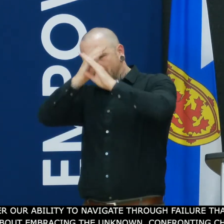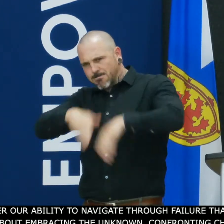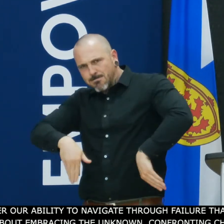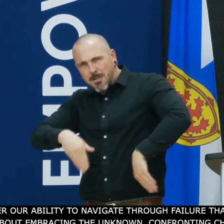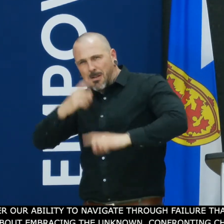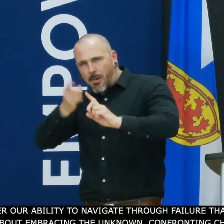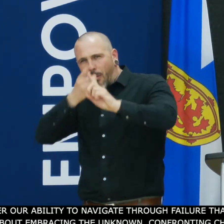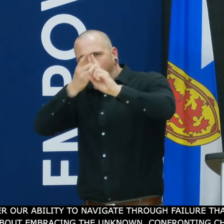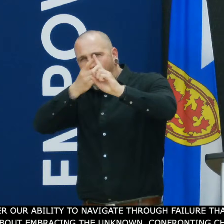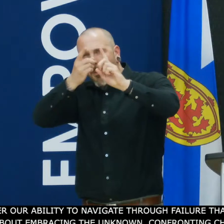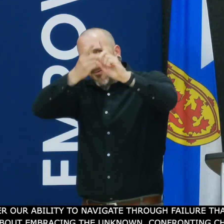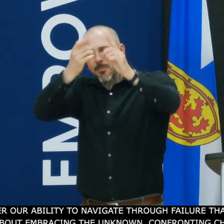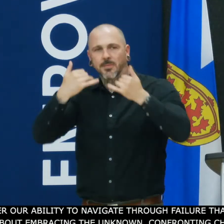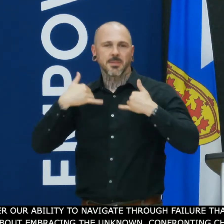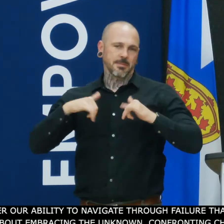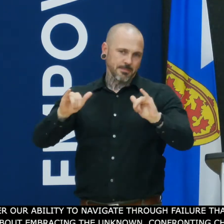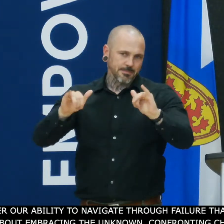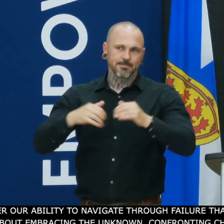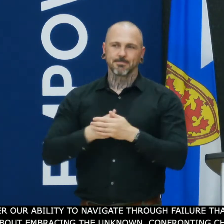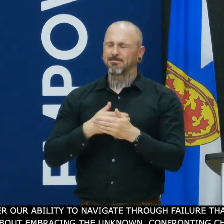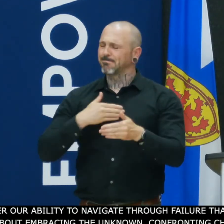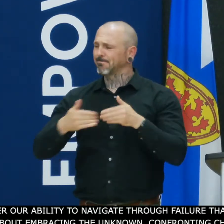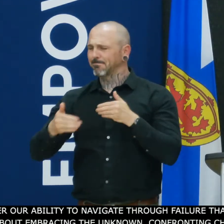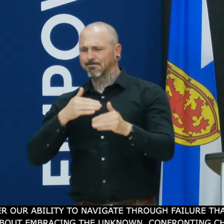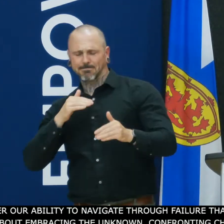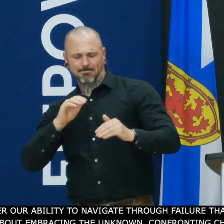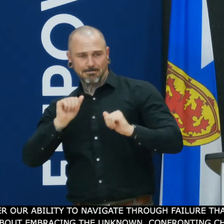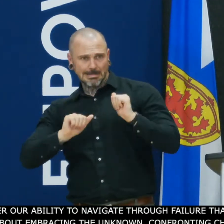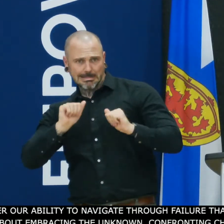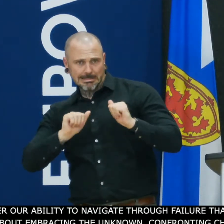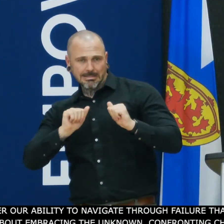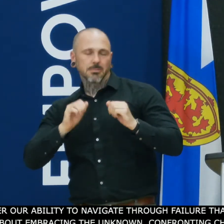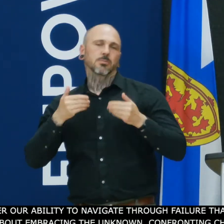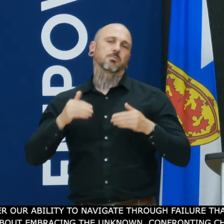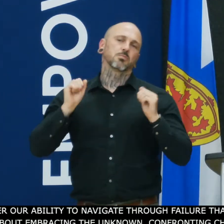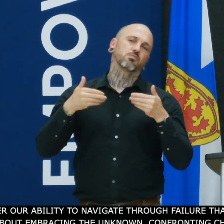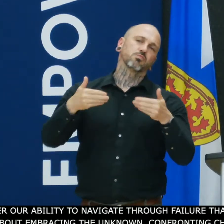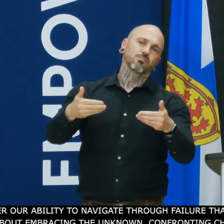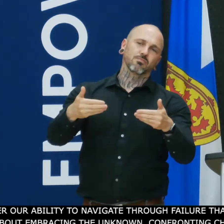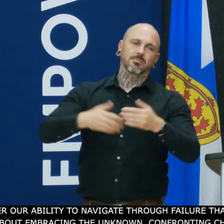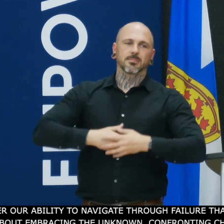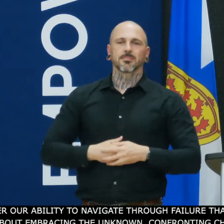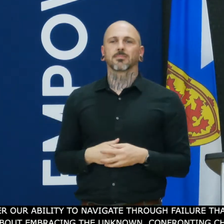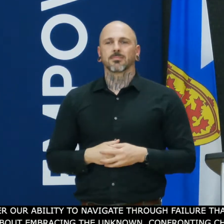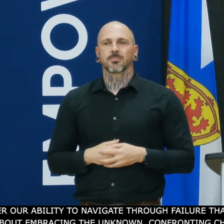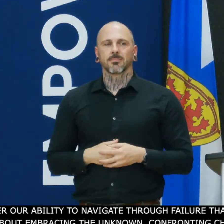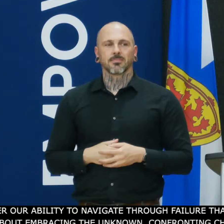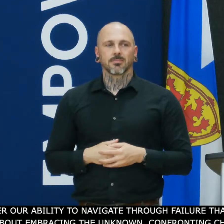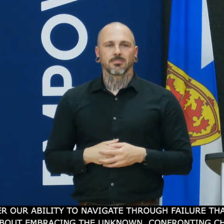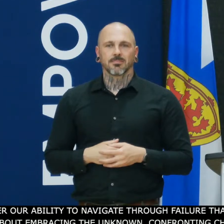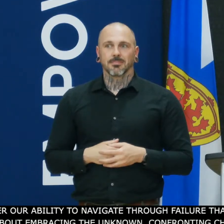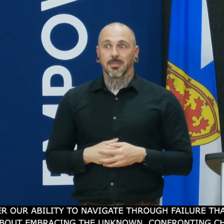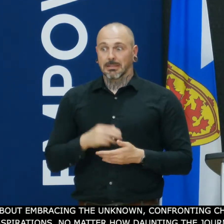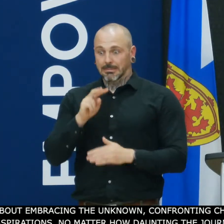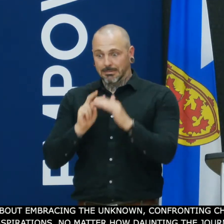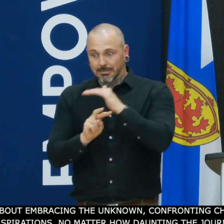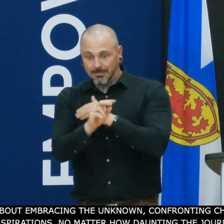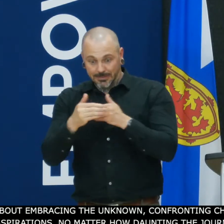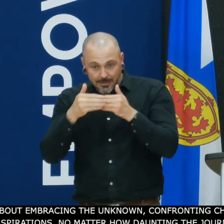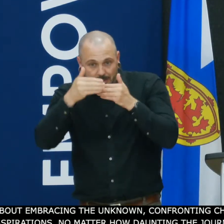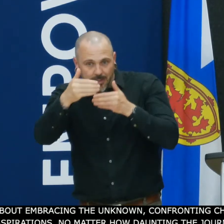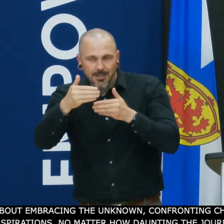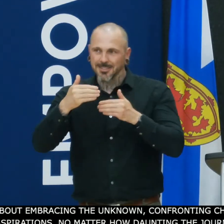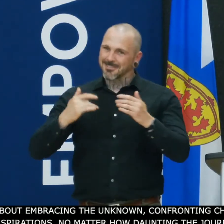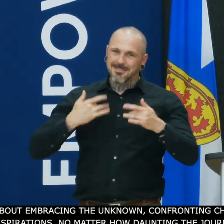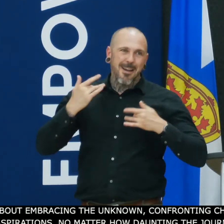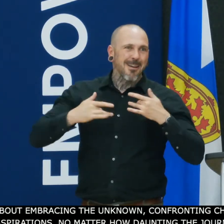how daunting the journey may seem. But amidst the excitement and anticipation of what lies ahead,